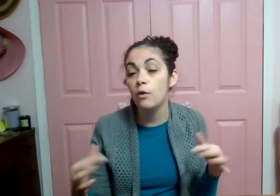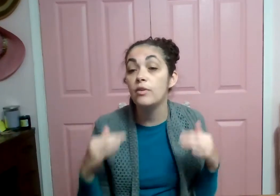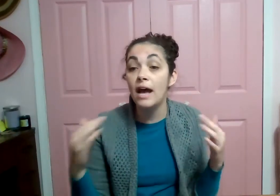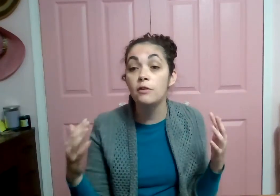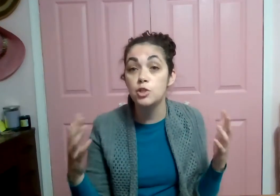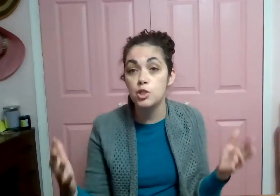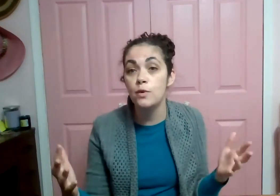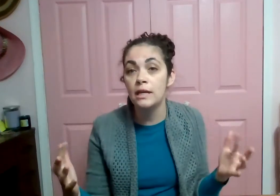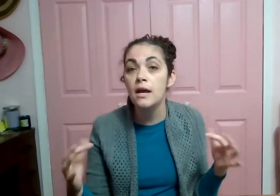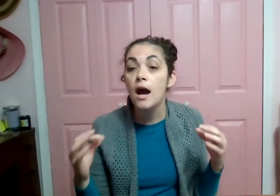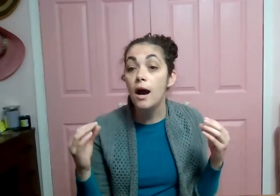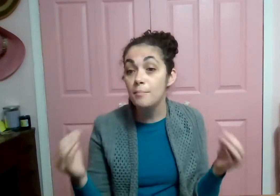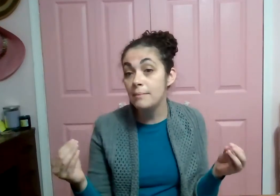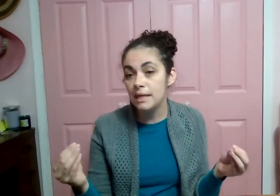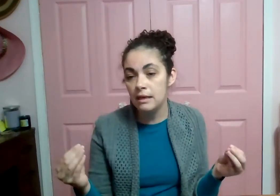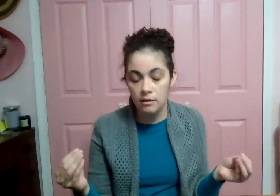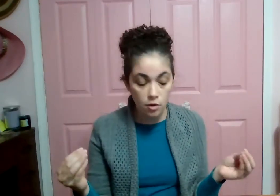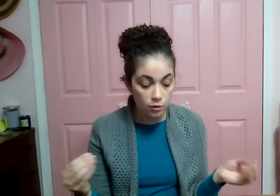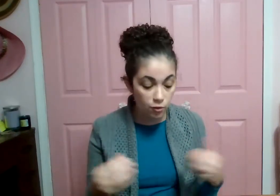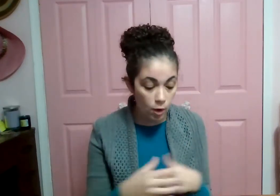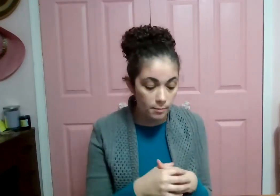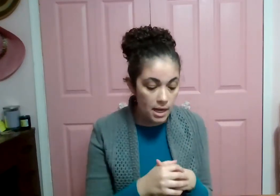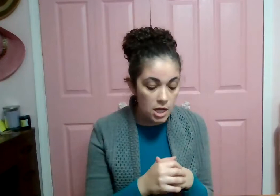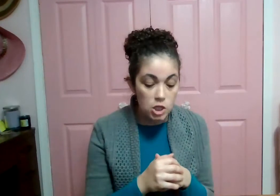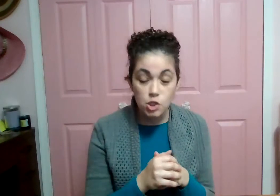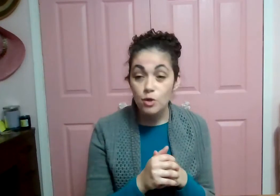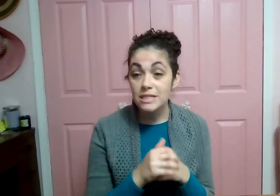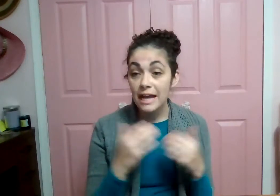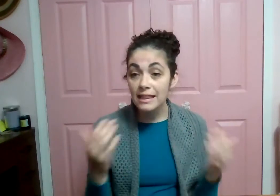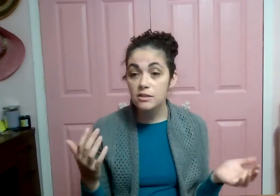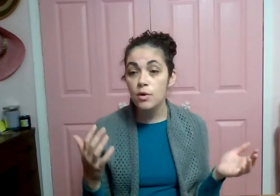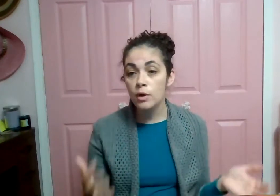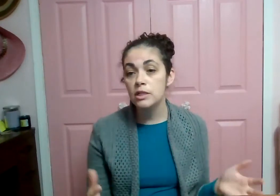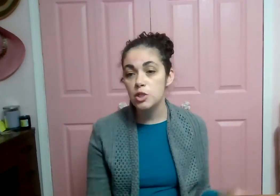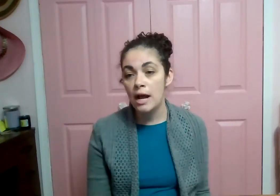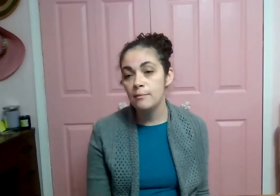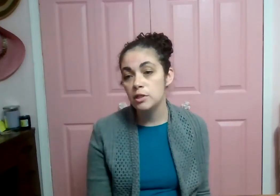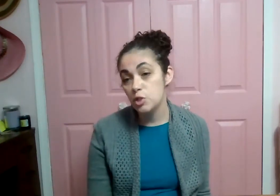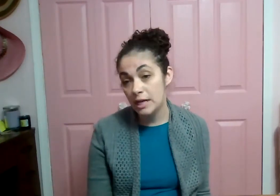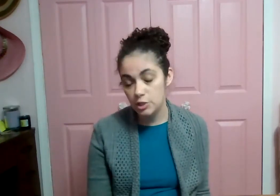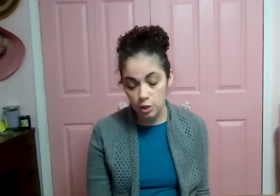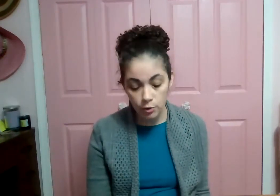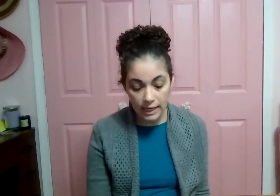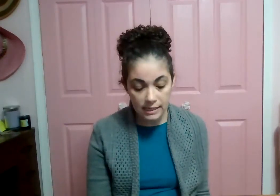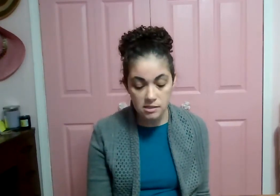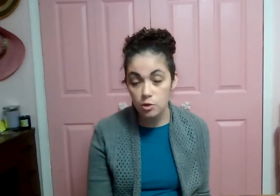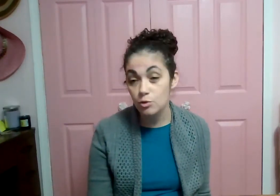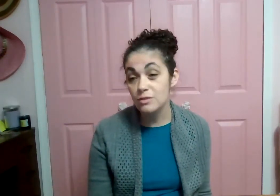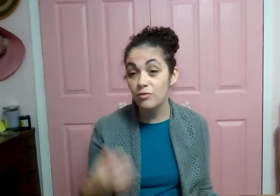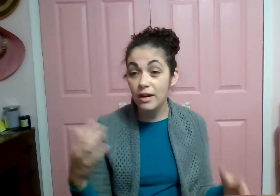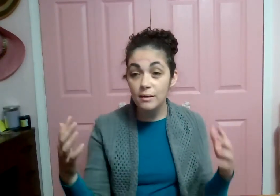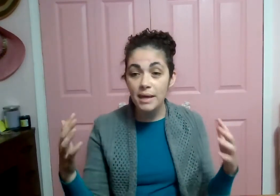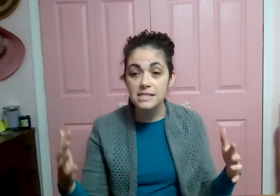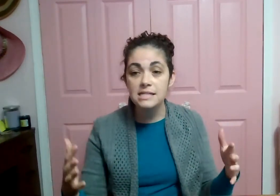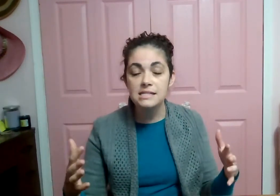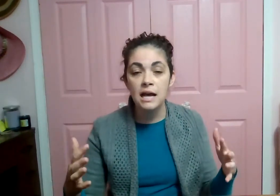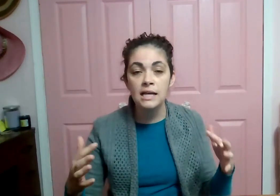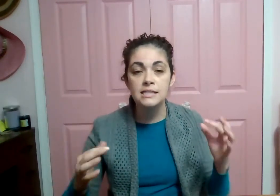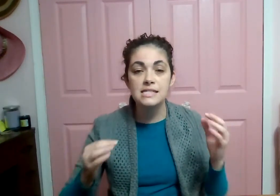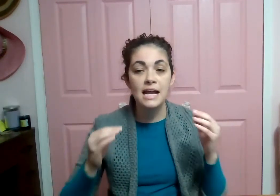out without just doing a mimicking form. So today that's what I'm going to try to do is go through some very basic signs that